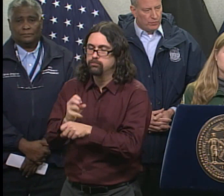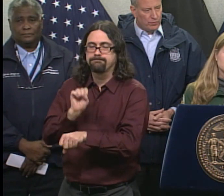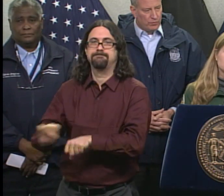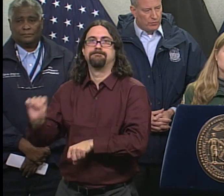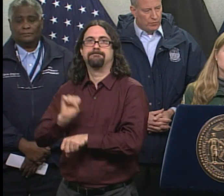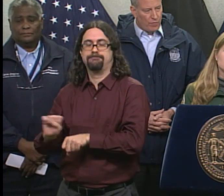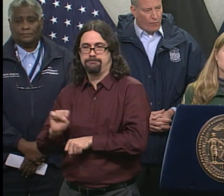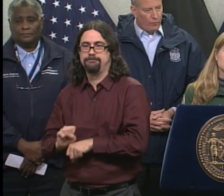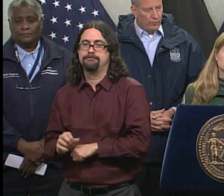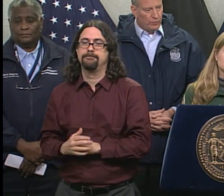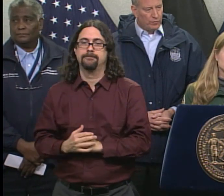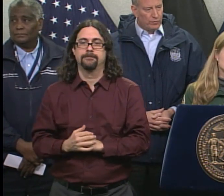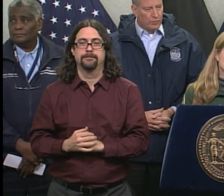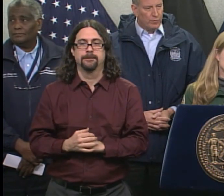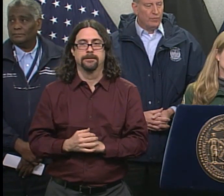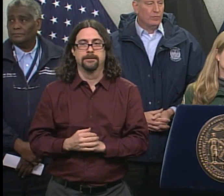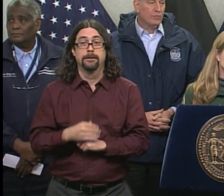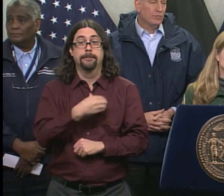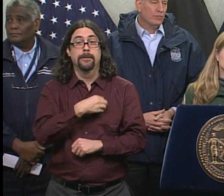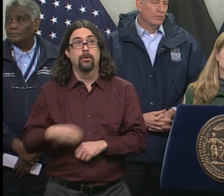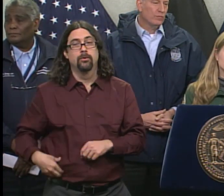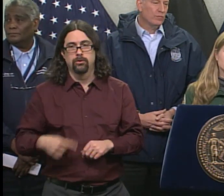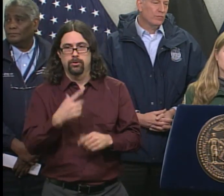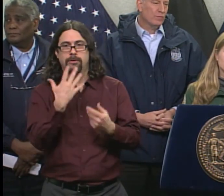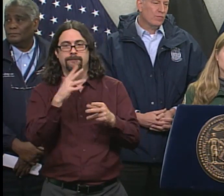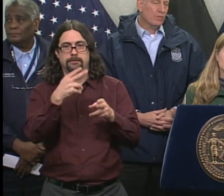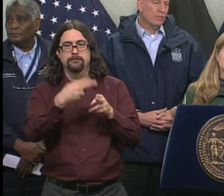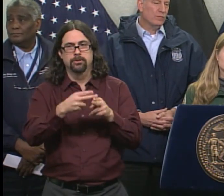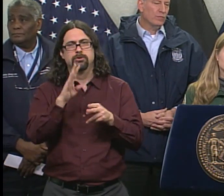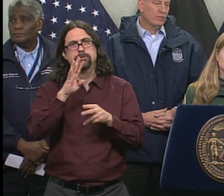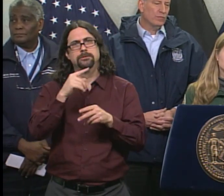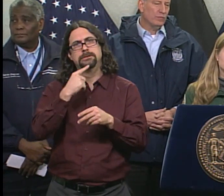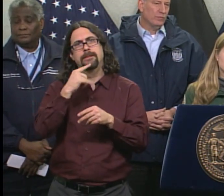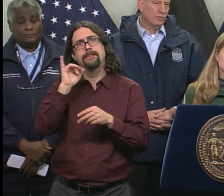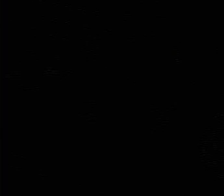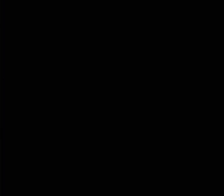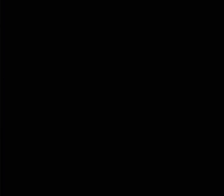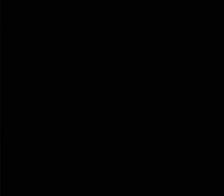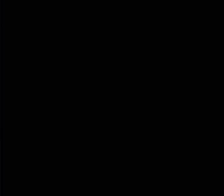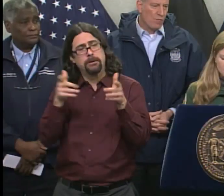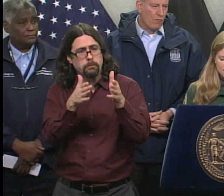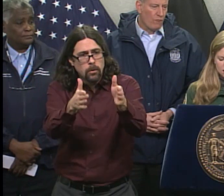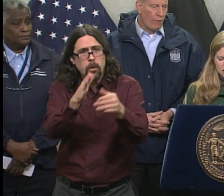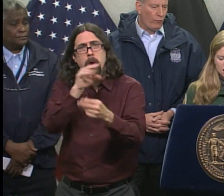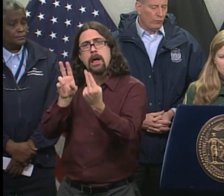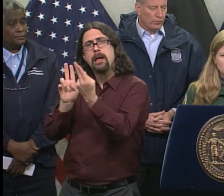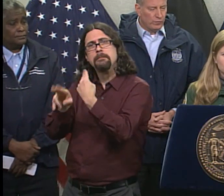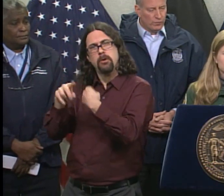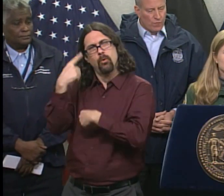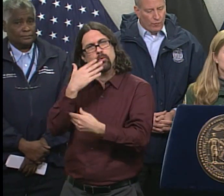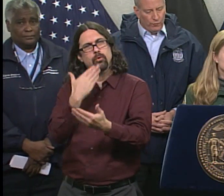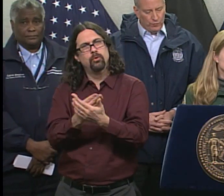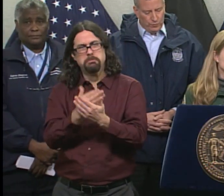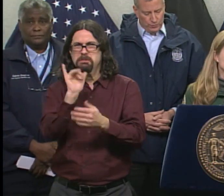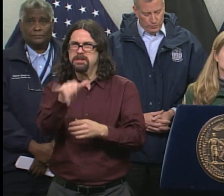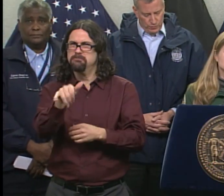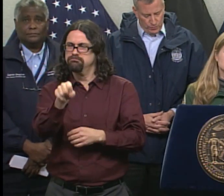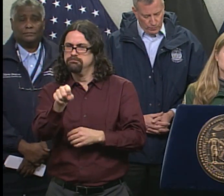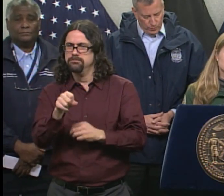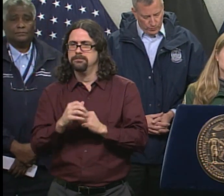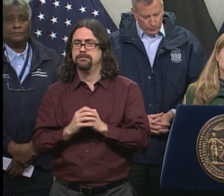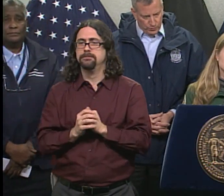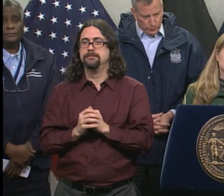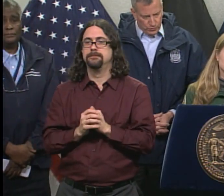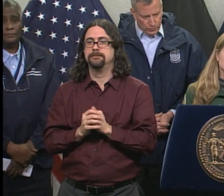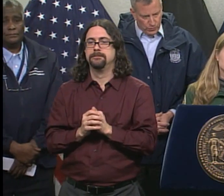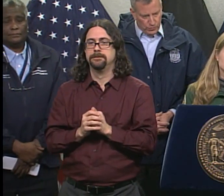really, really good. The one concern we have is refreezing on the overnight, so we will be paying attention to that. We know we have more work to do